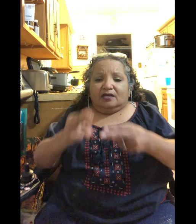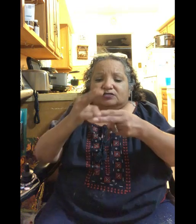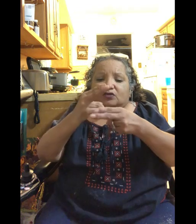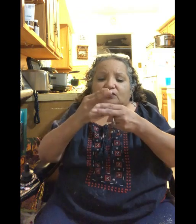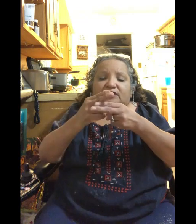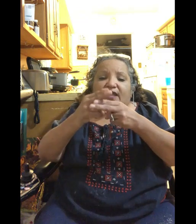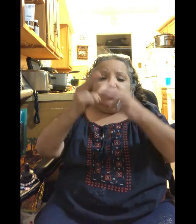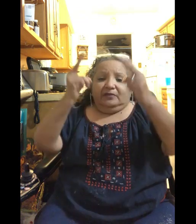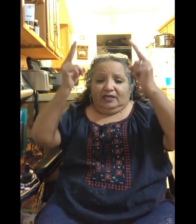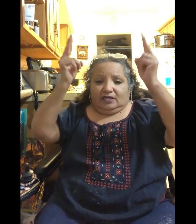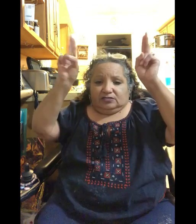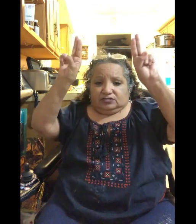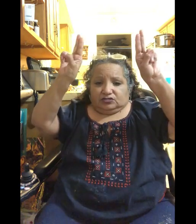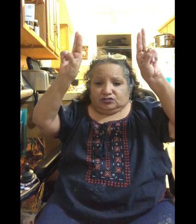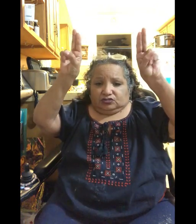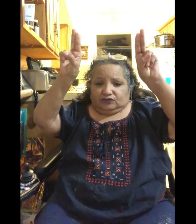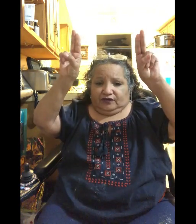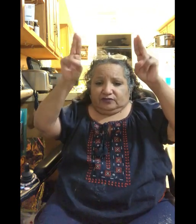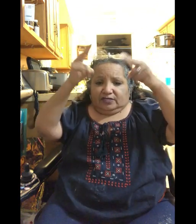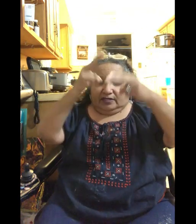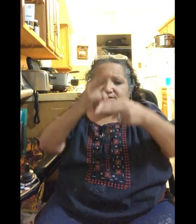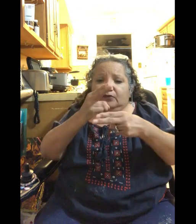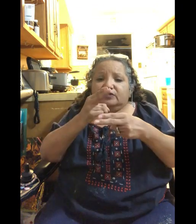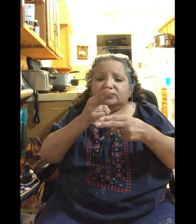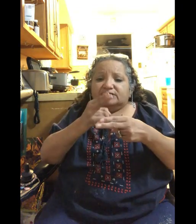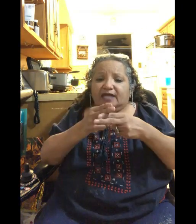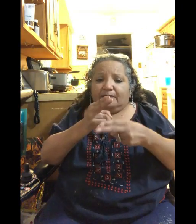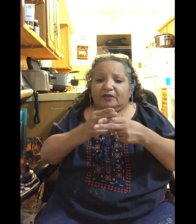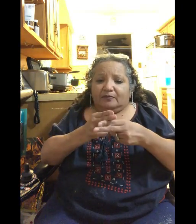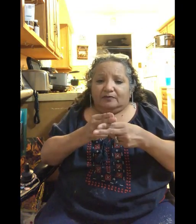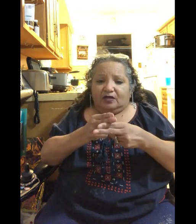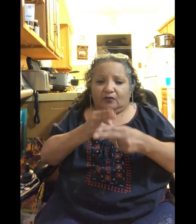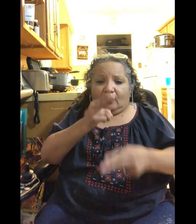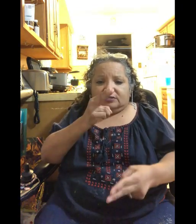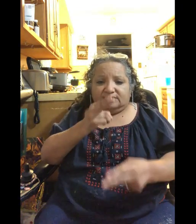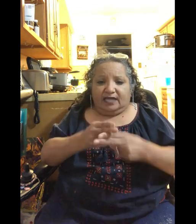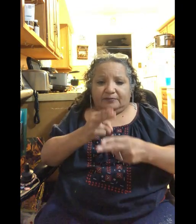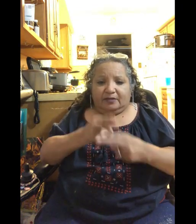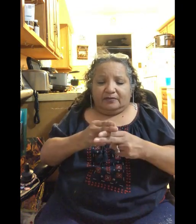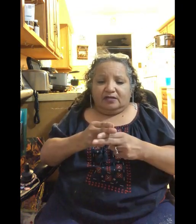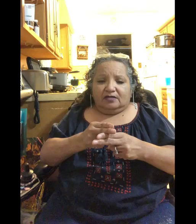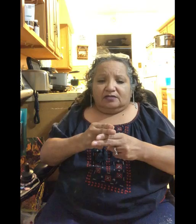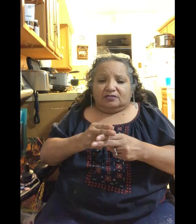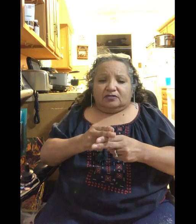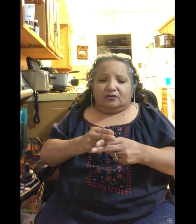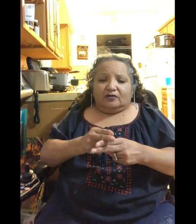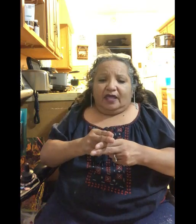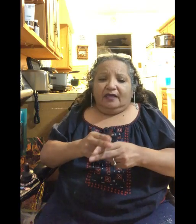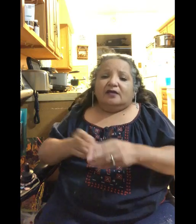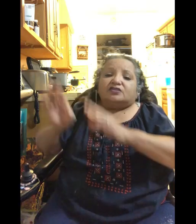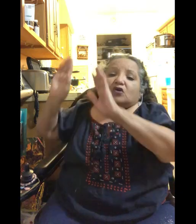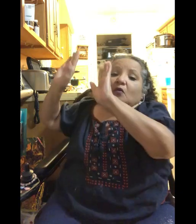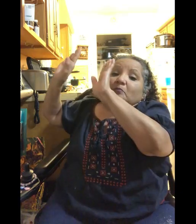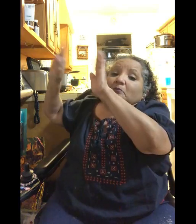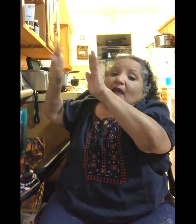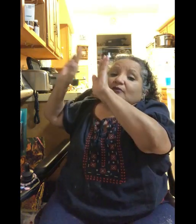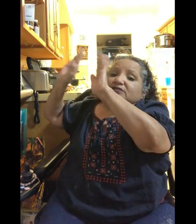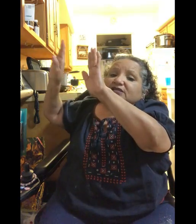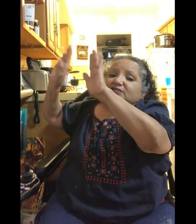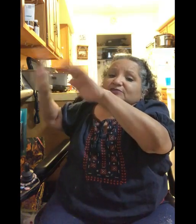So name is two fingers like this and we just tap them across, tap them. Okay? So mountains